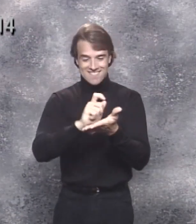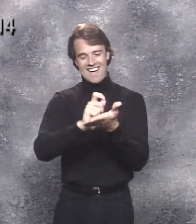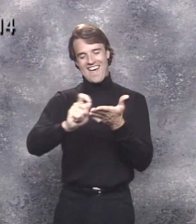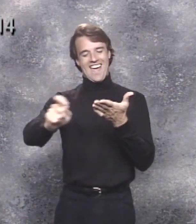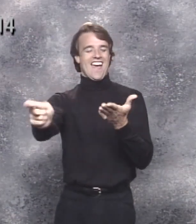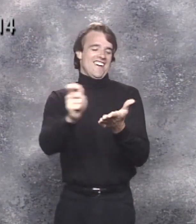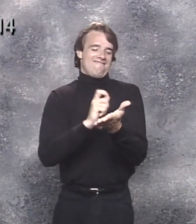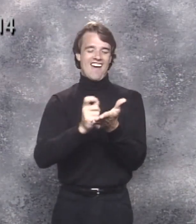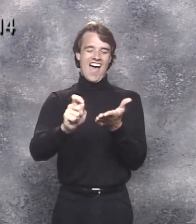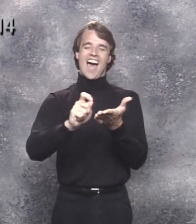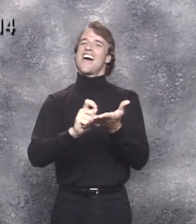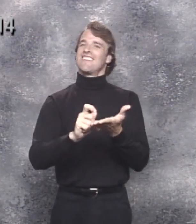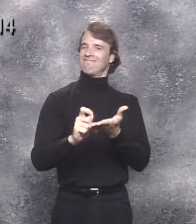Happily filling out forms.